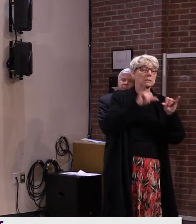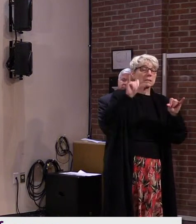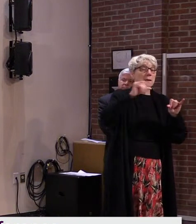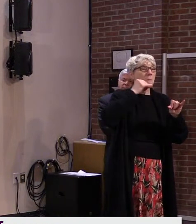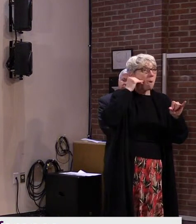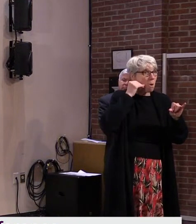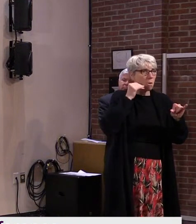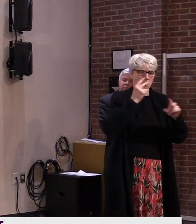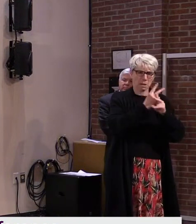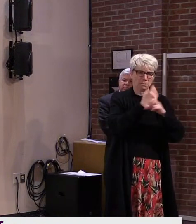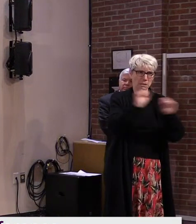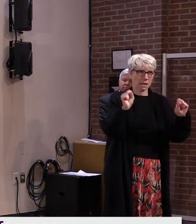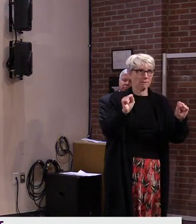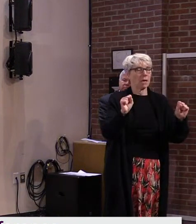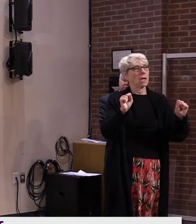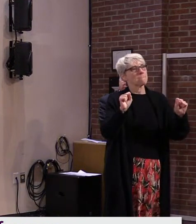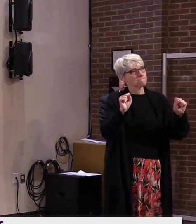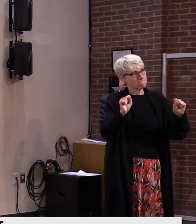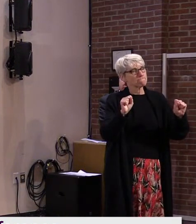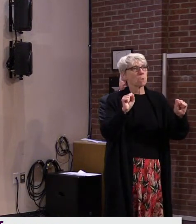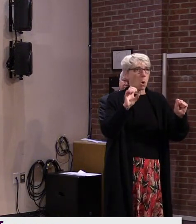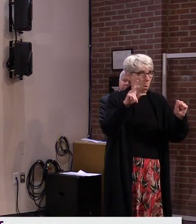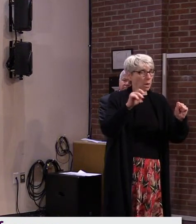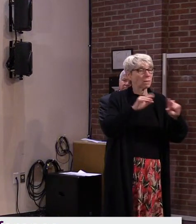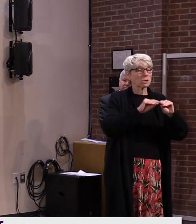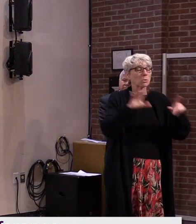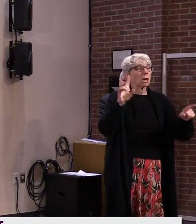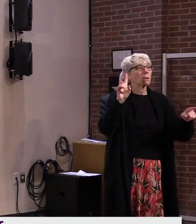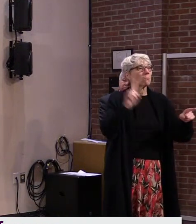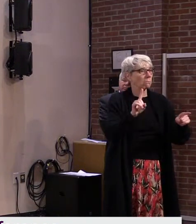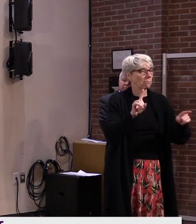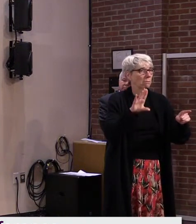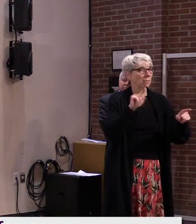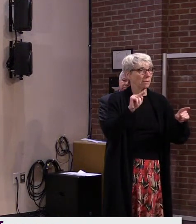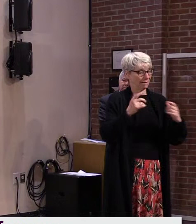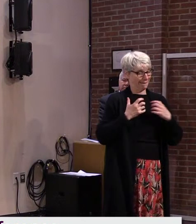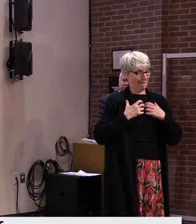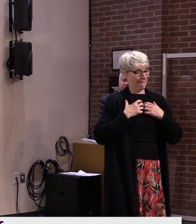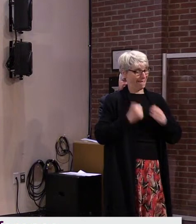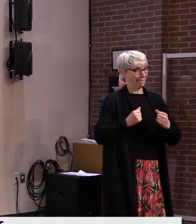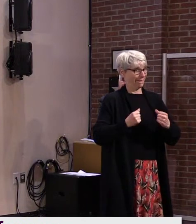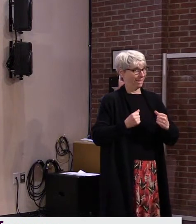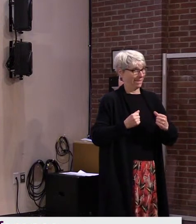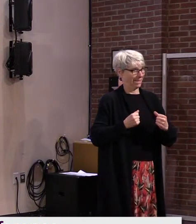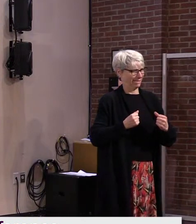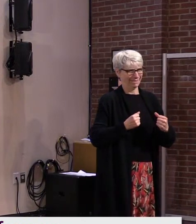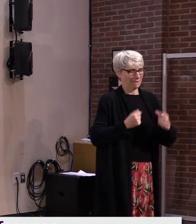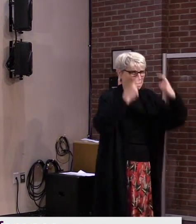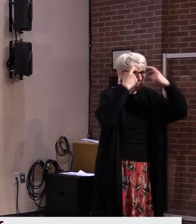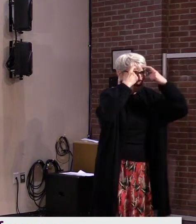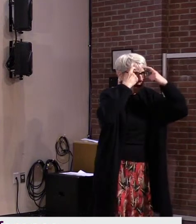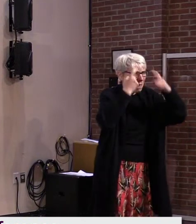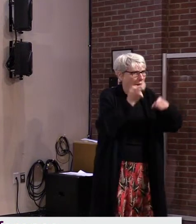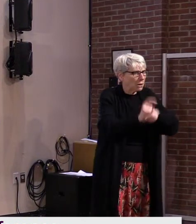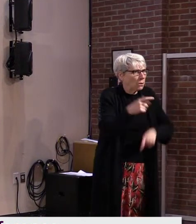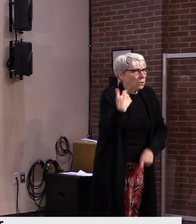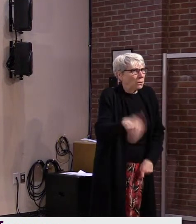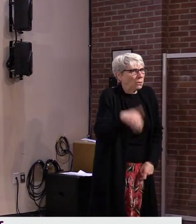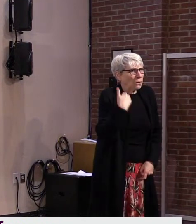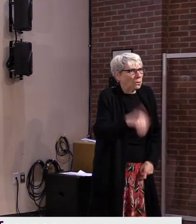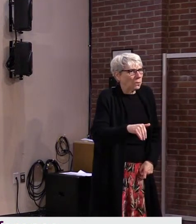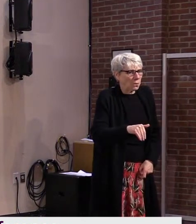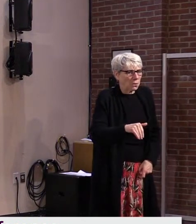down cases, but it's not healthy. It's not healthy for the way we live. It's not healthy for our kids. It's not healthy